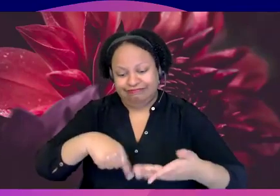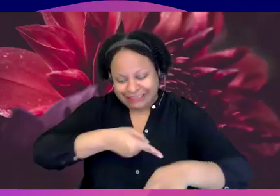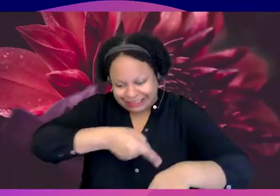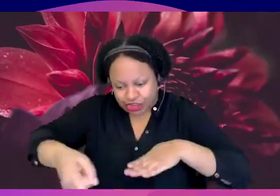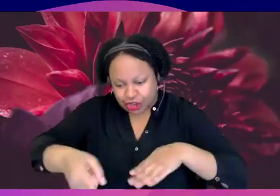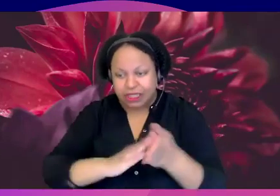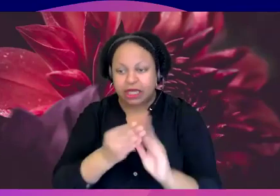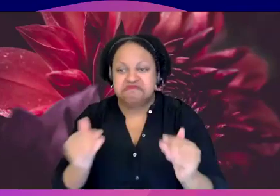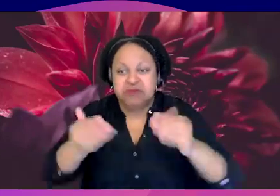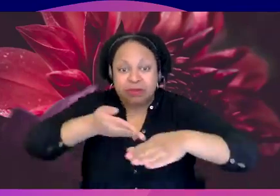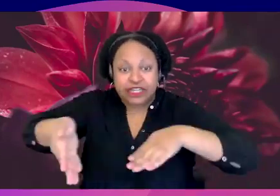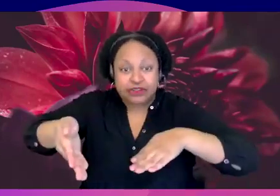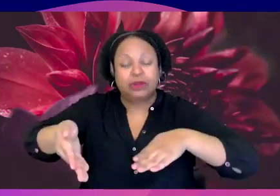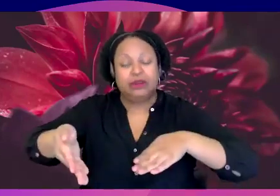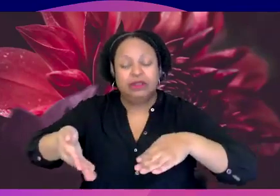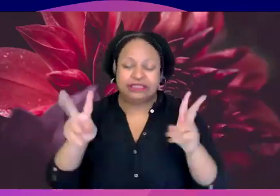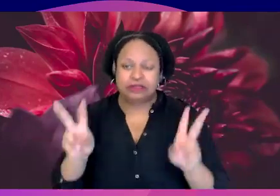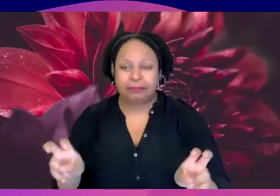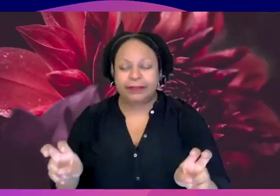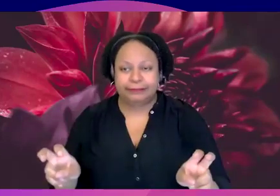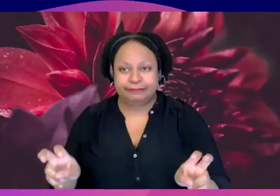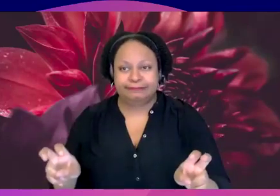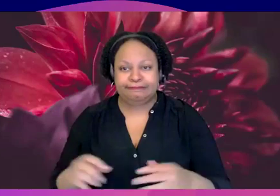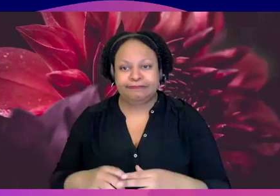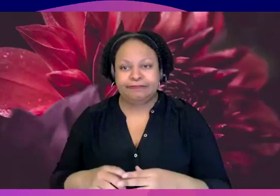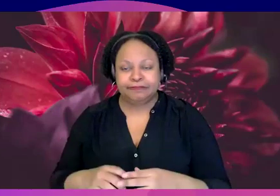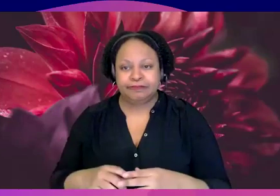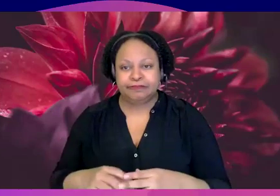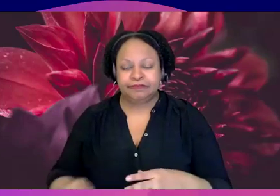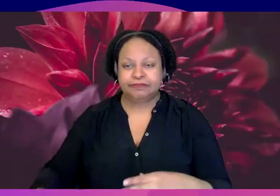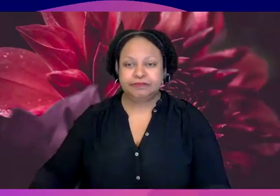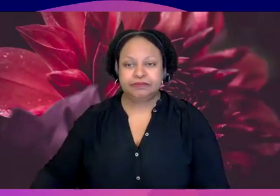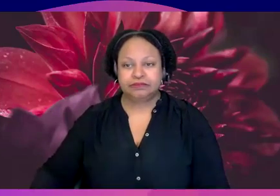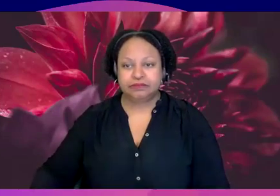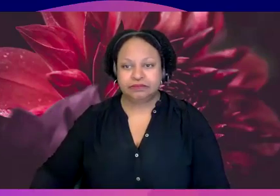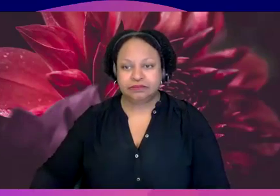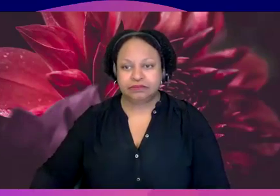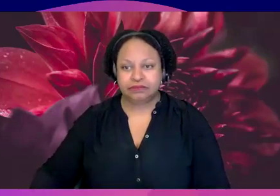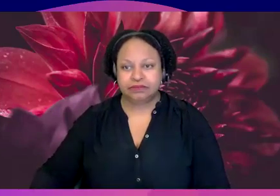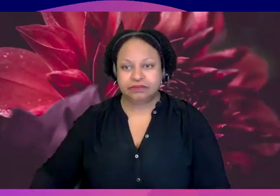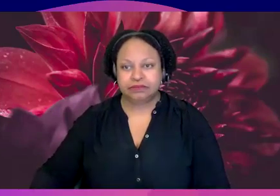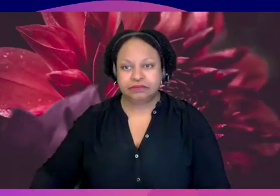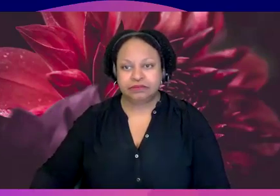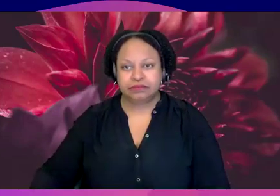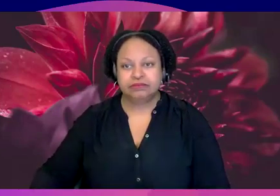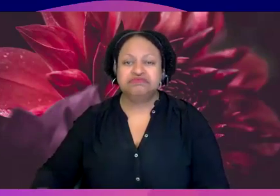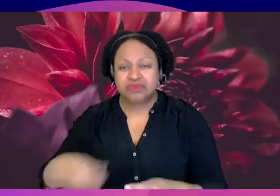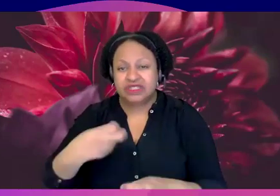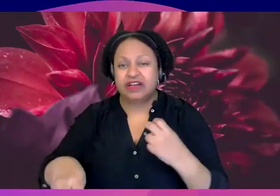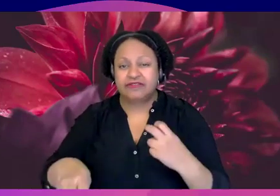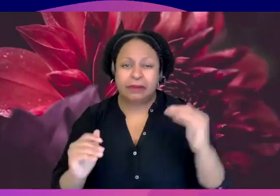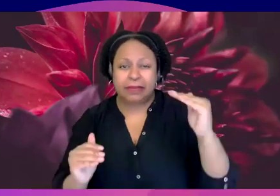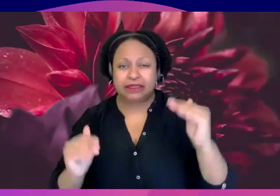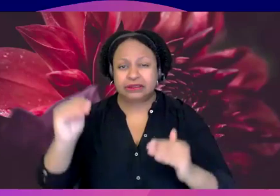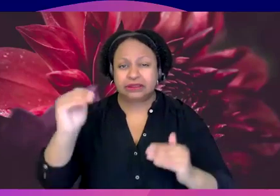discussion because it's really hard to balance 2 things. One, the